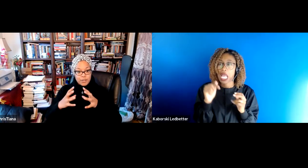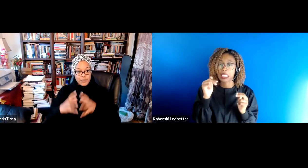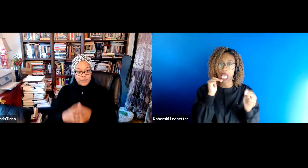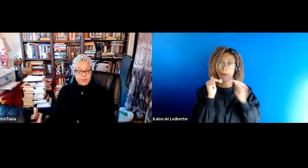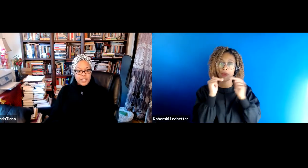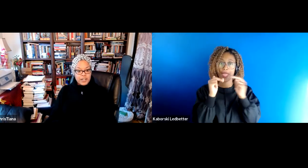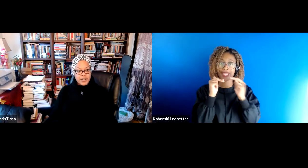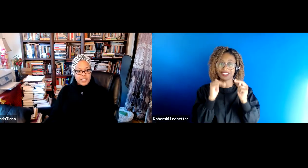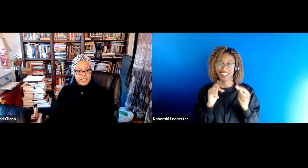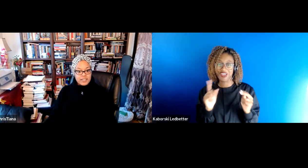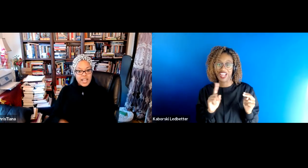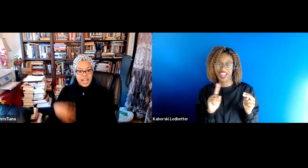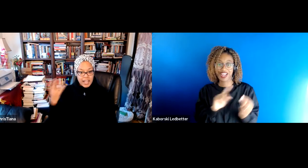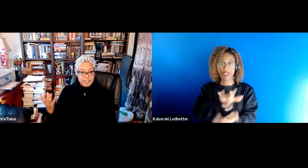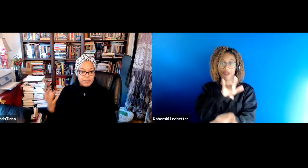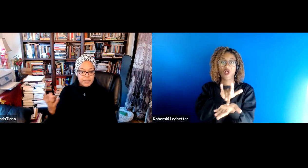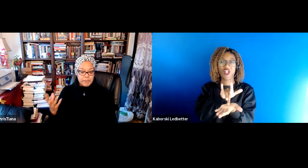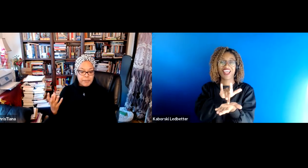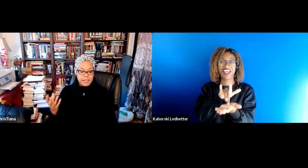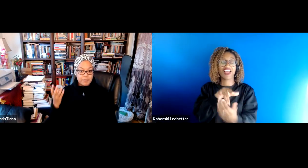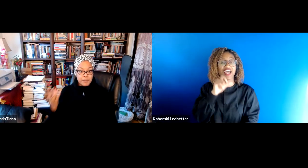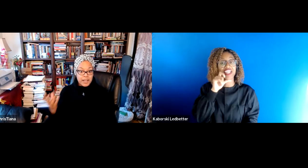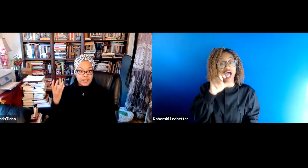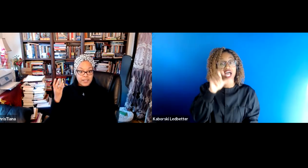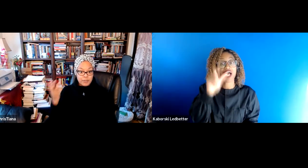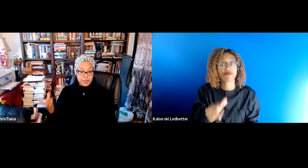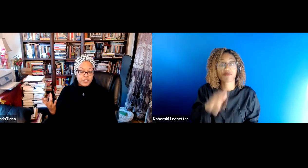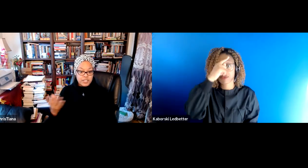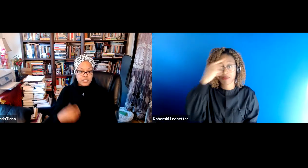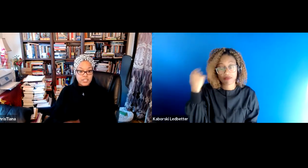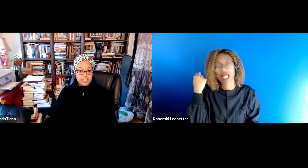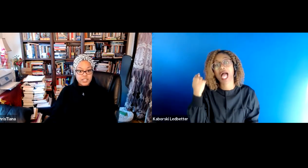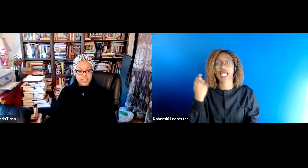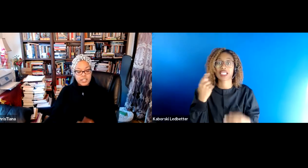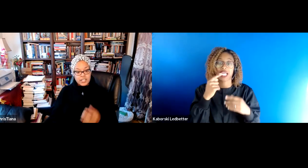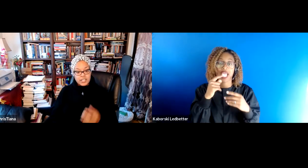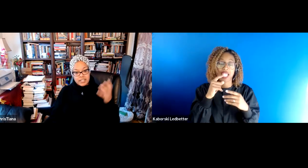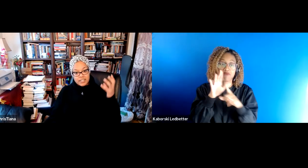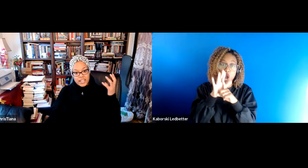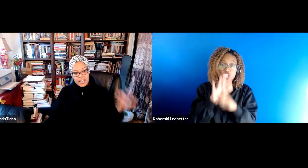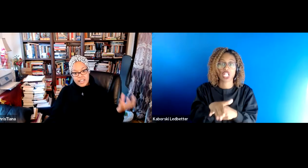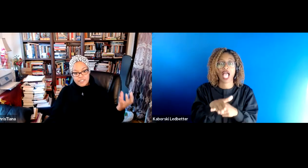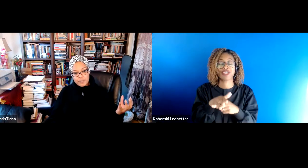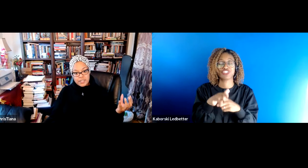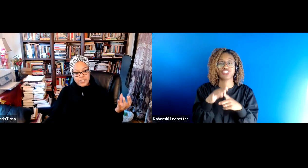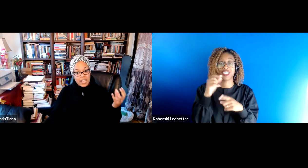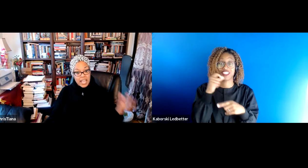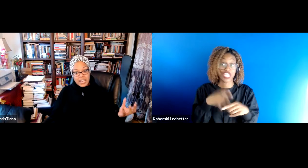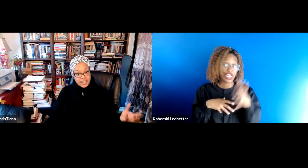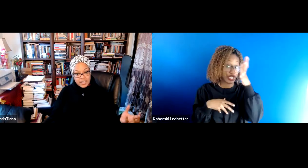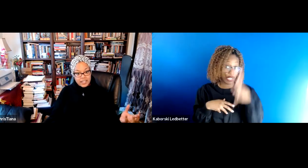the middle, where it doesn't have to be about being Black, marginalized gender, and it doesn't have to be